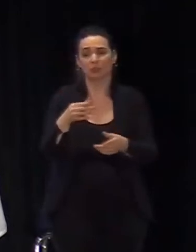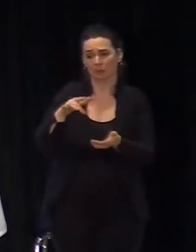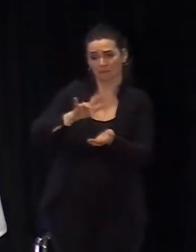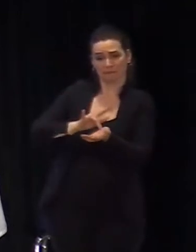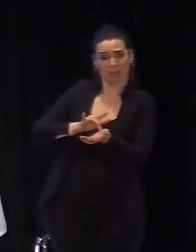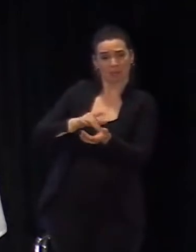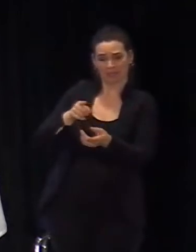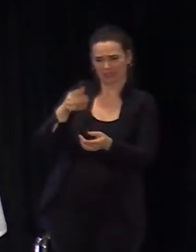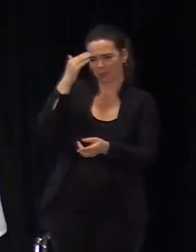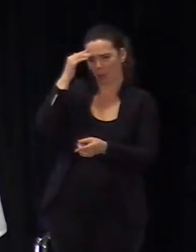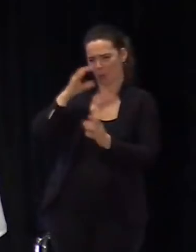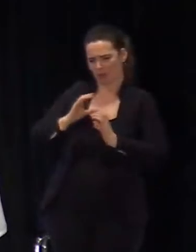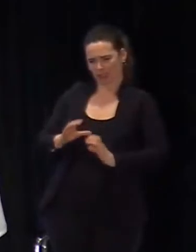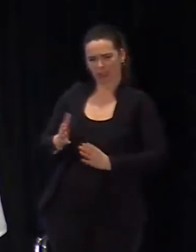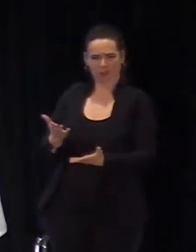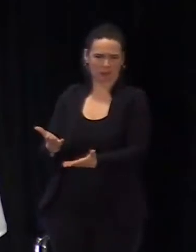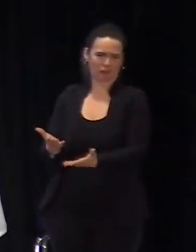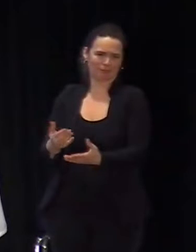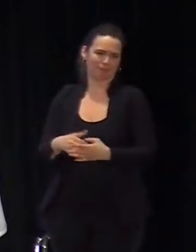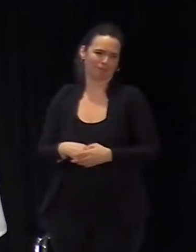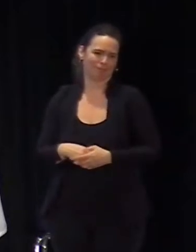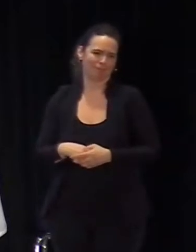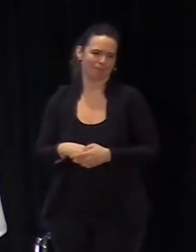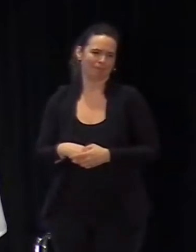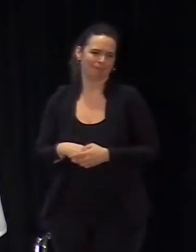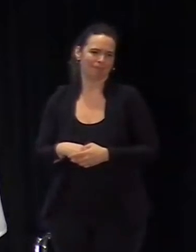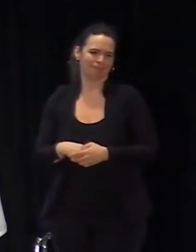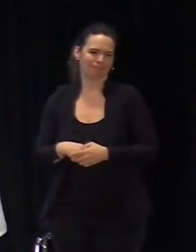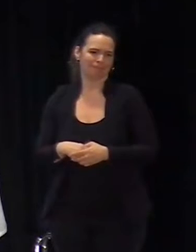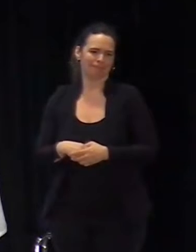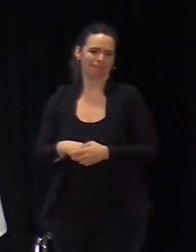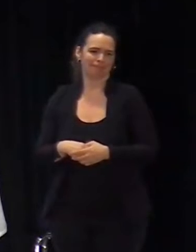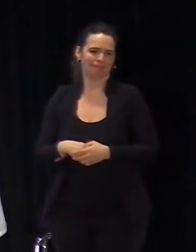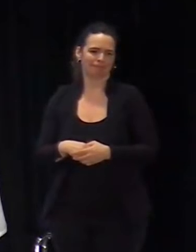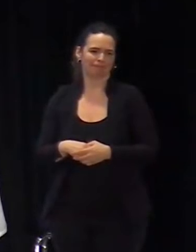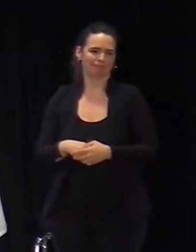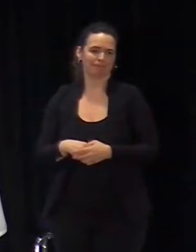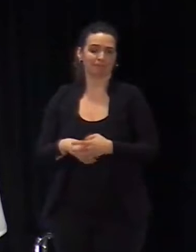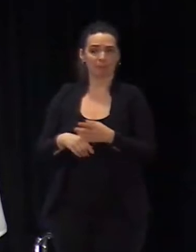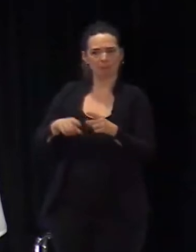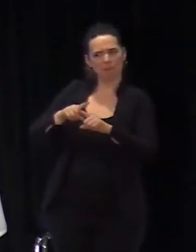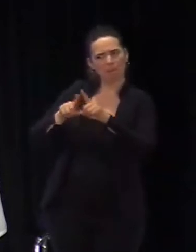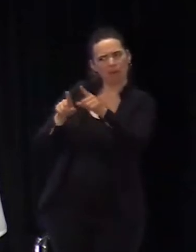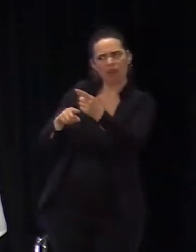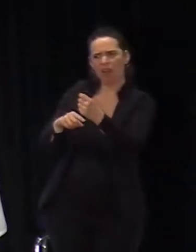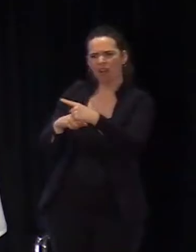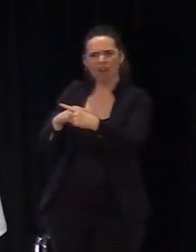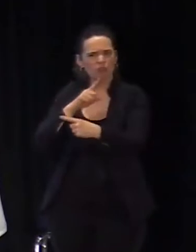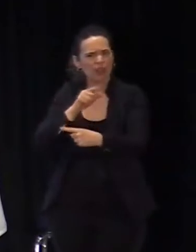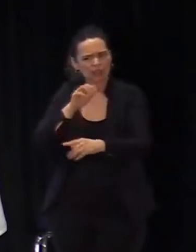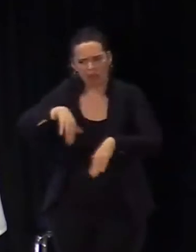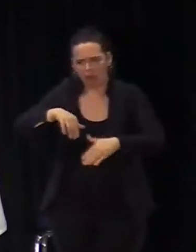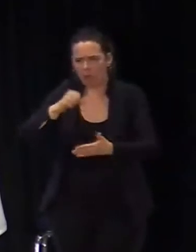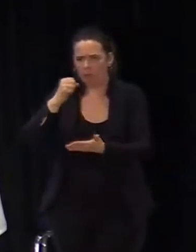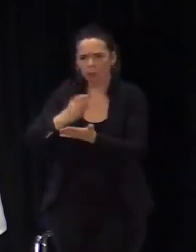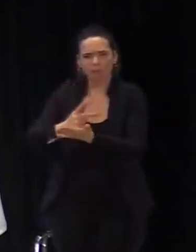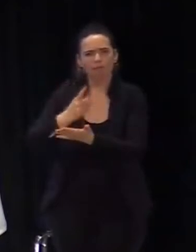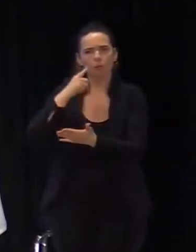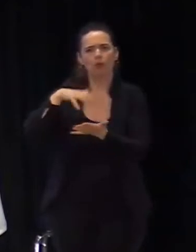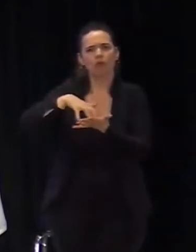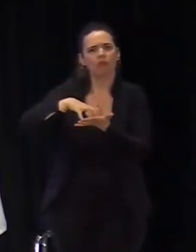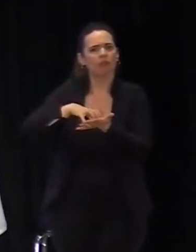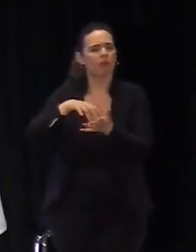they haven't been given the green light to do immunocompromised. That's what local governments are going to do. You mentioned that obviously this is a great news for thousands of